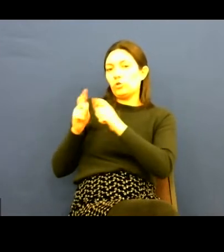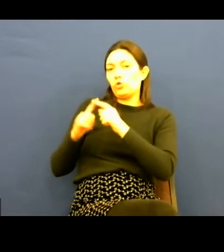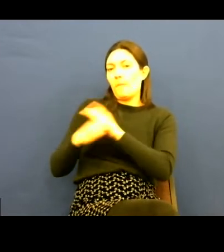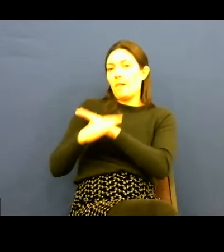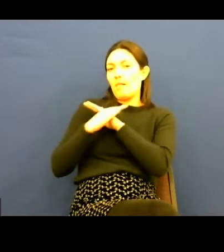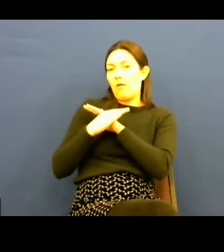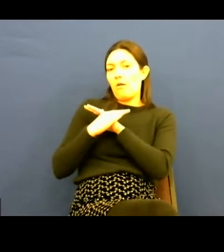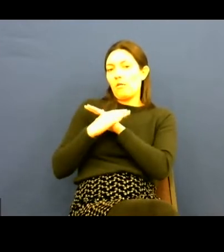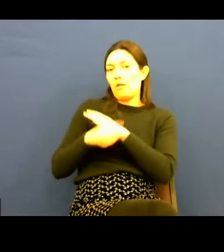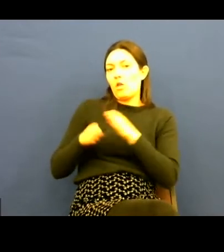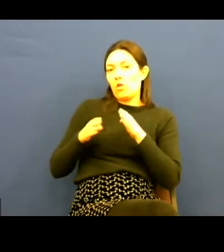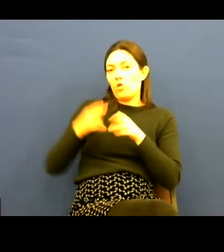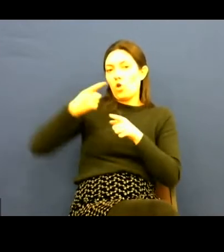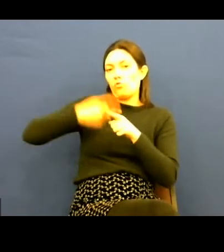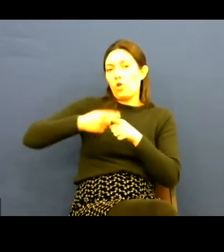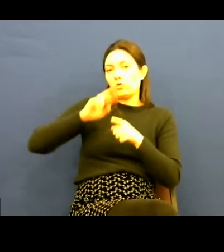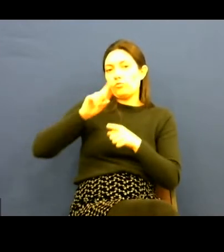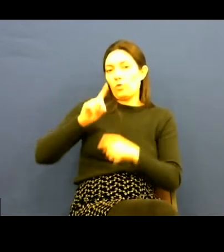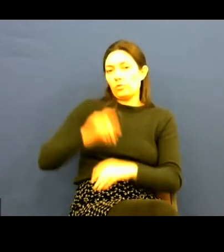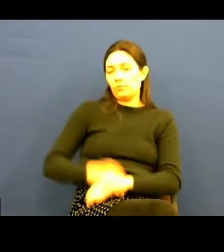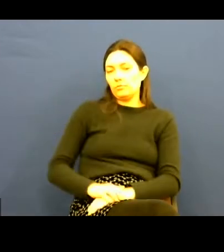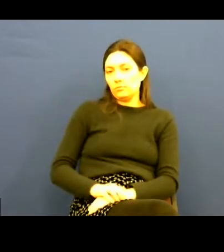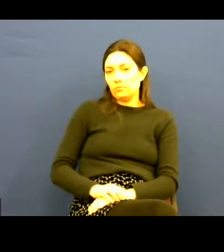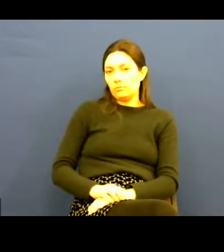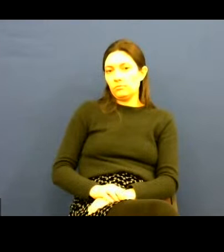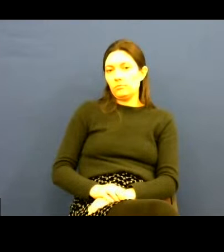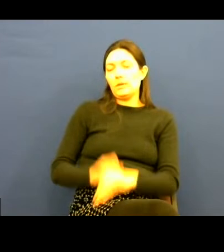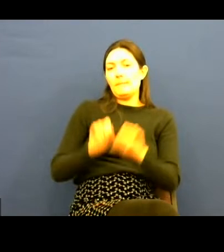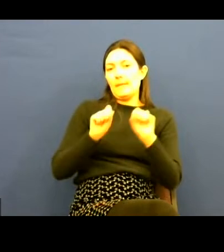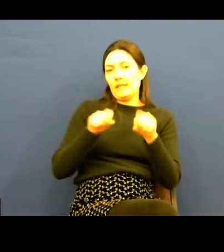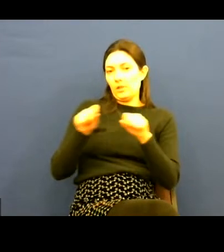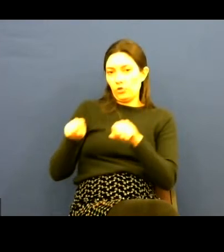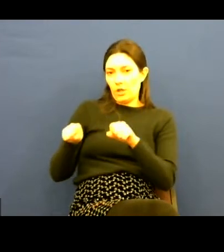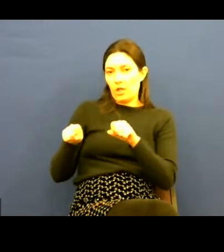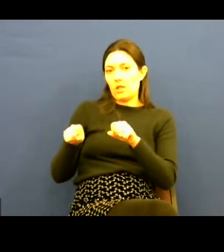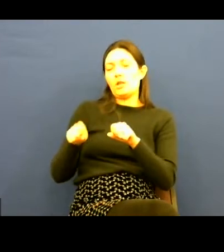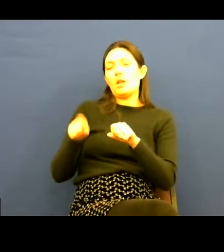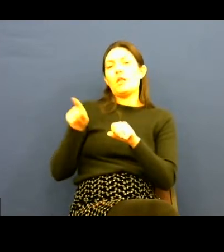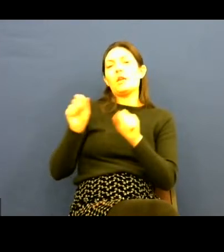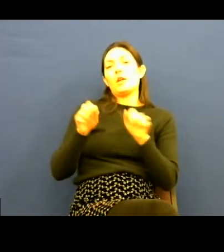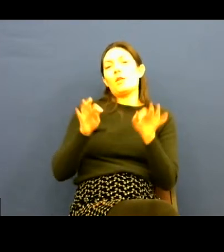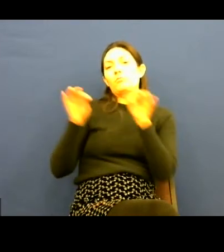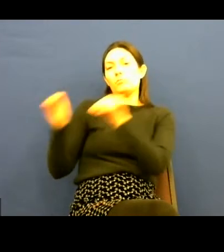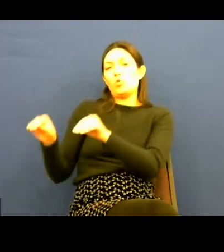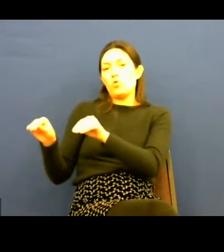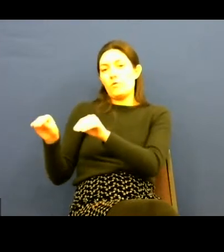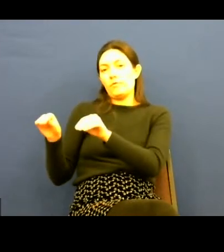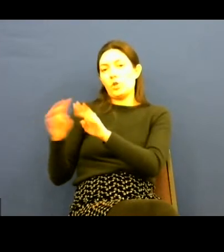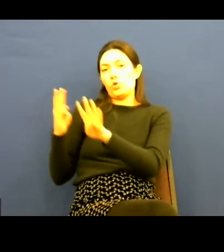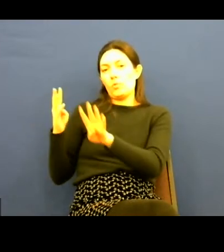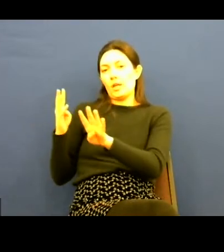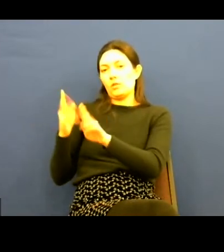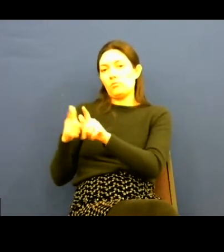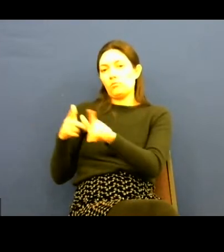crossroad, preferably by having the entrance to queuing be from their own parking lot.